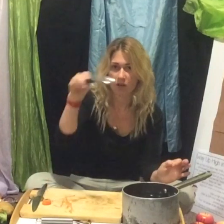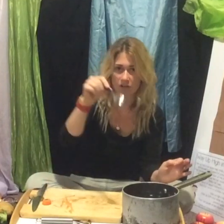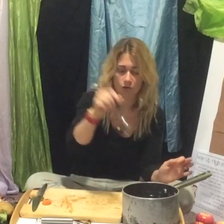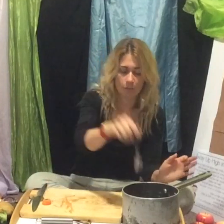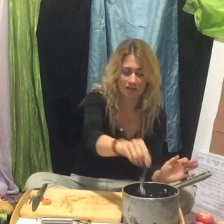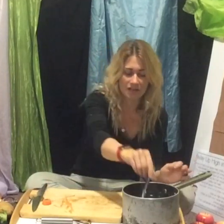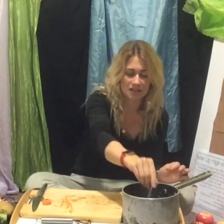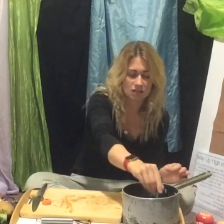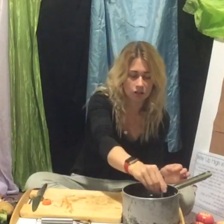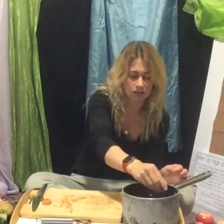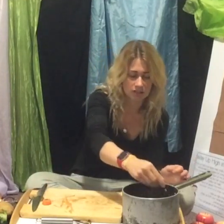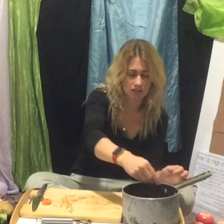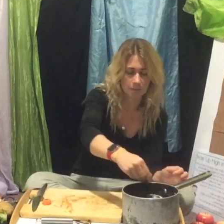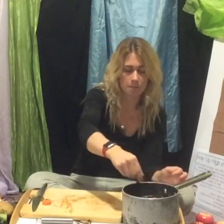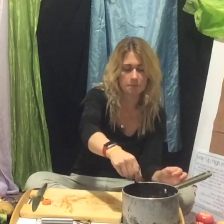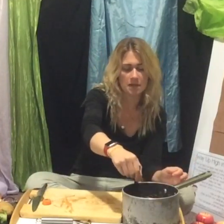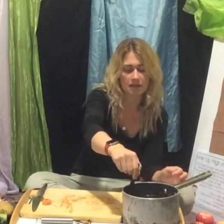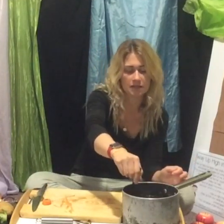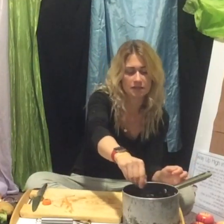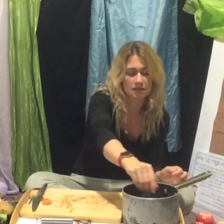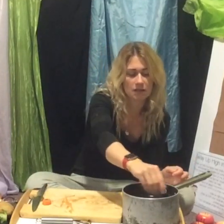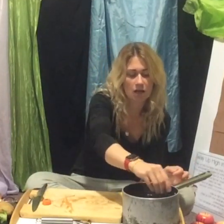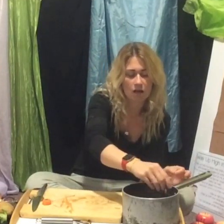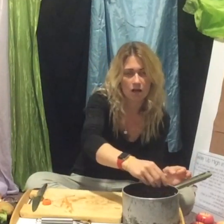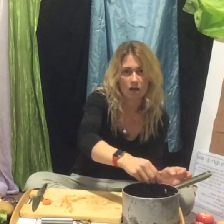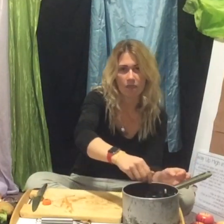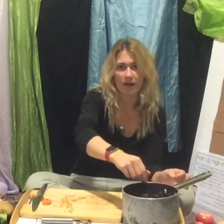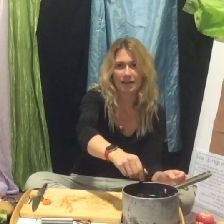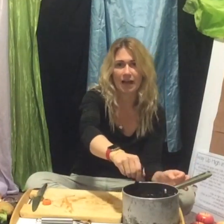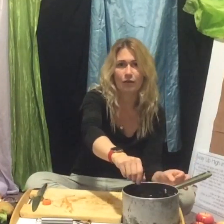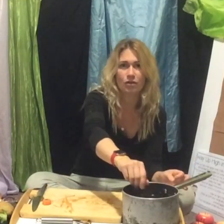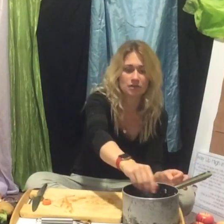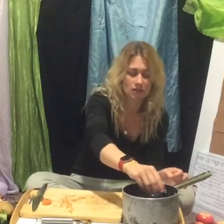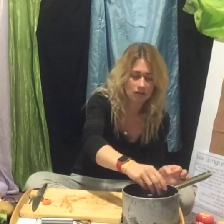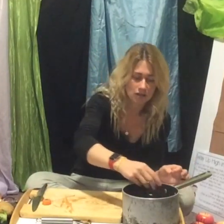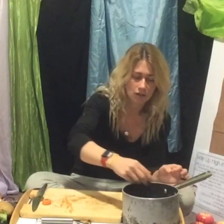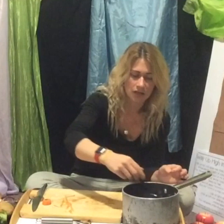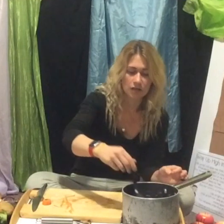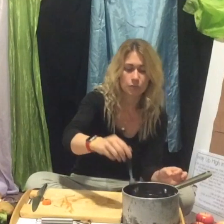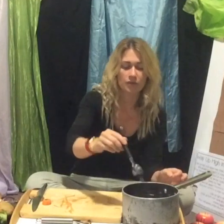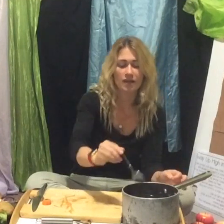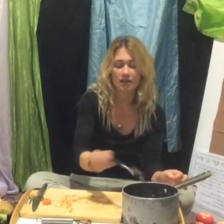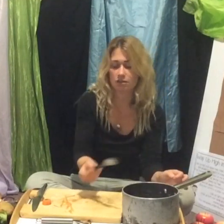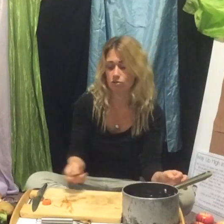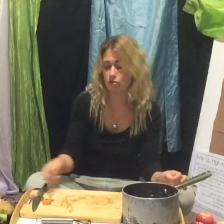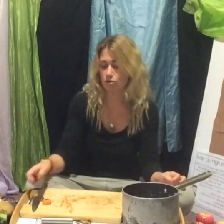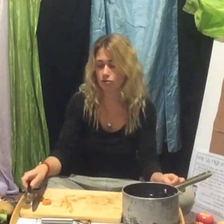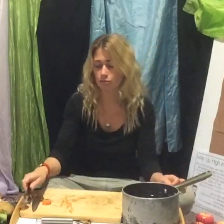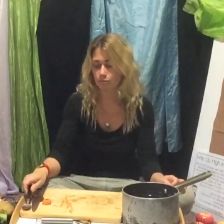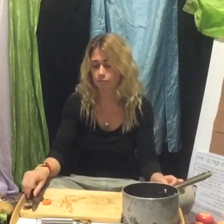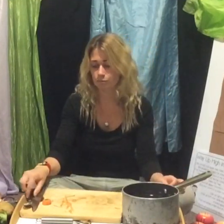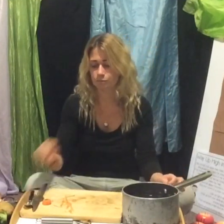The other man then started to mix that carrot in with their stone.